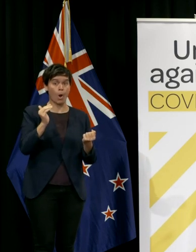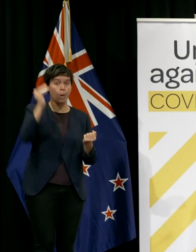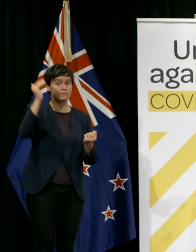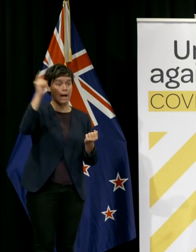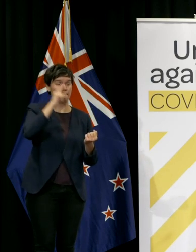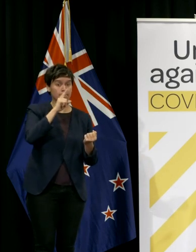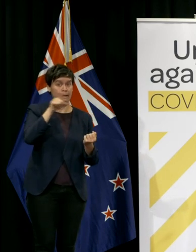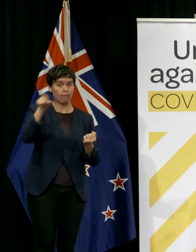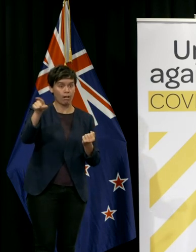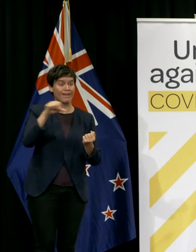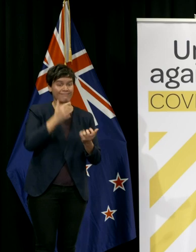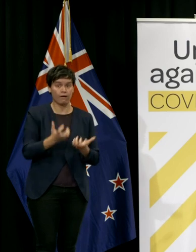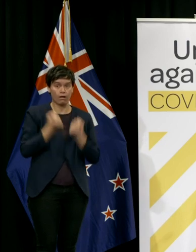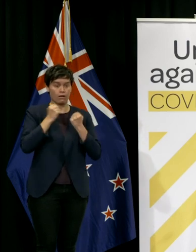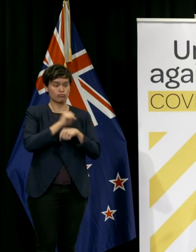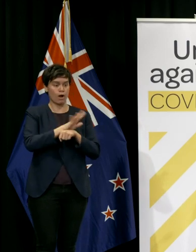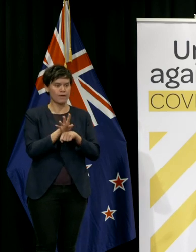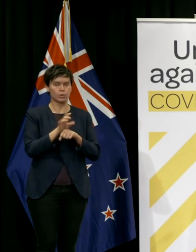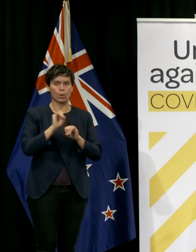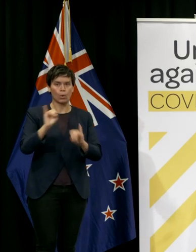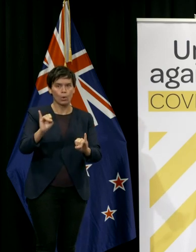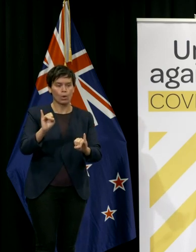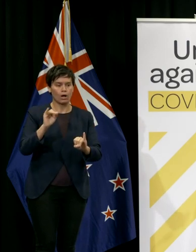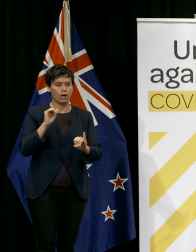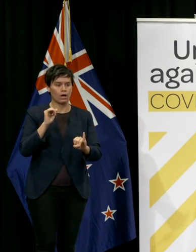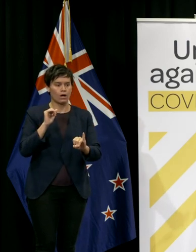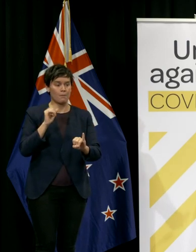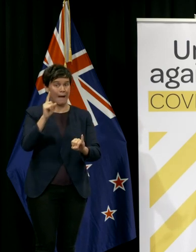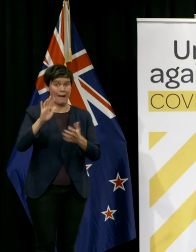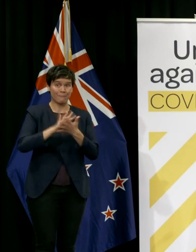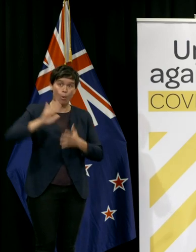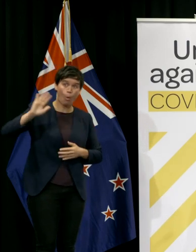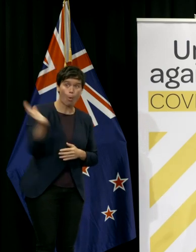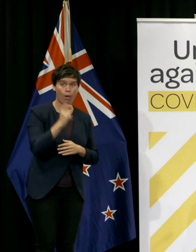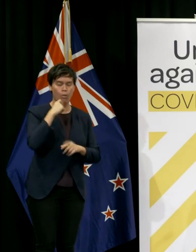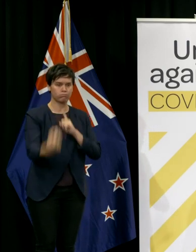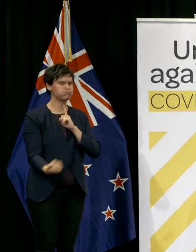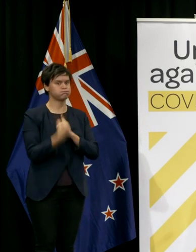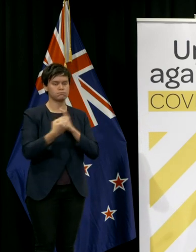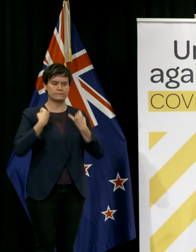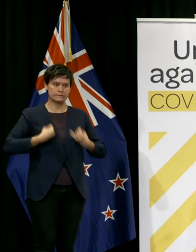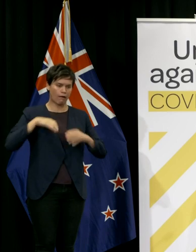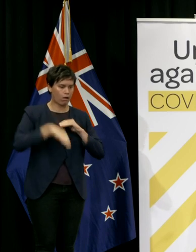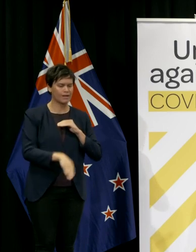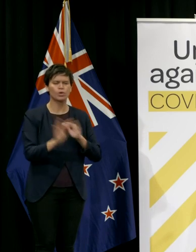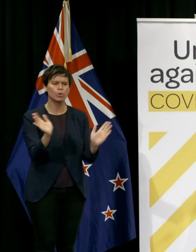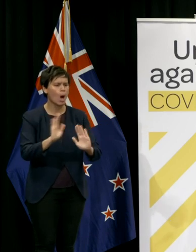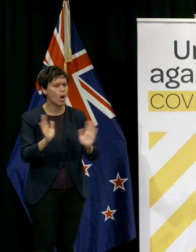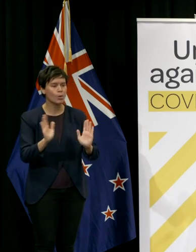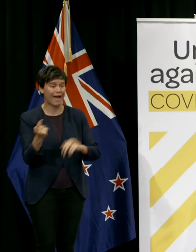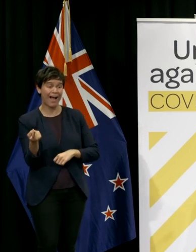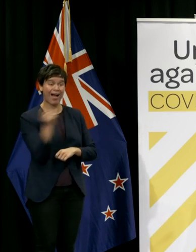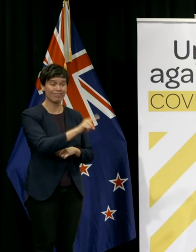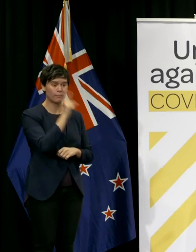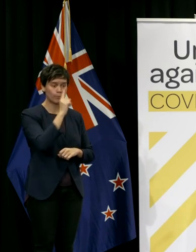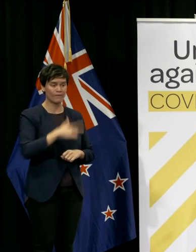but many older people, most people over 65, will only have mild or moderate symptoms. And likewise, we know that some people will have such mild symptoms they